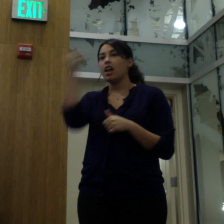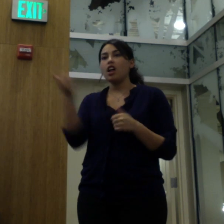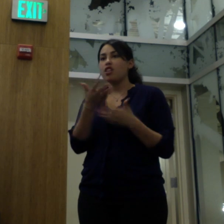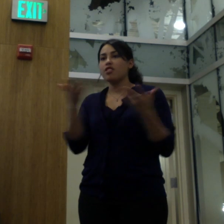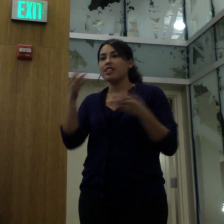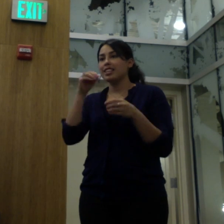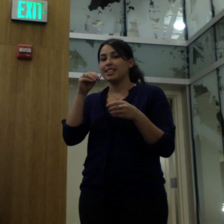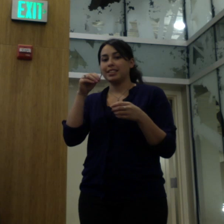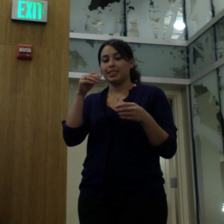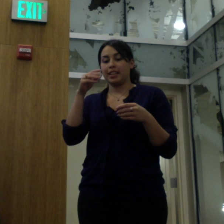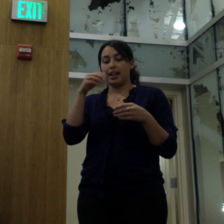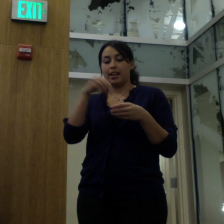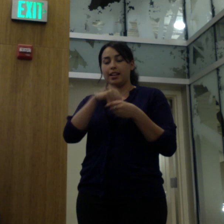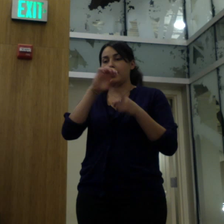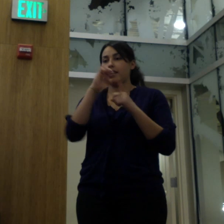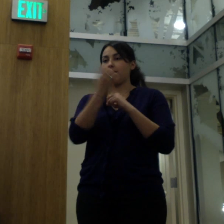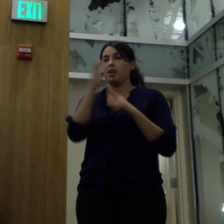take into consideration.